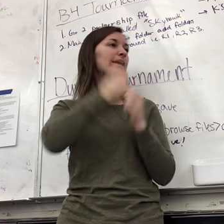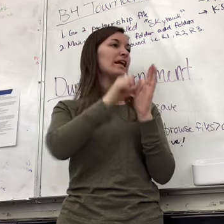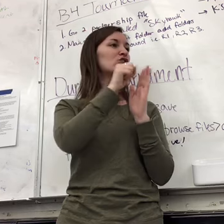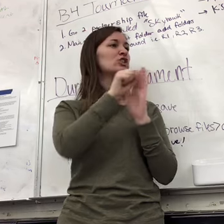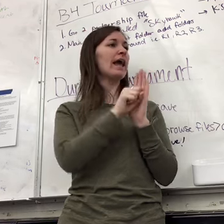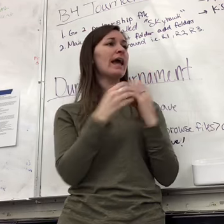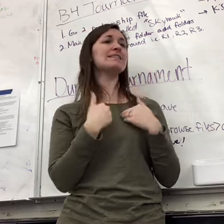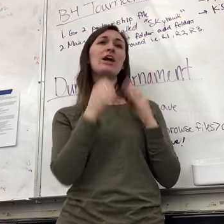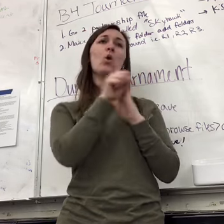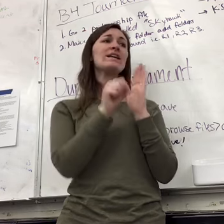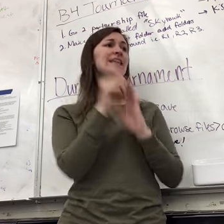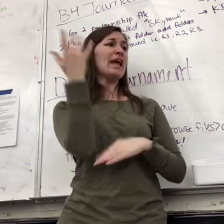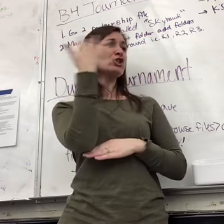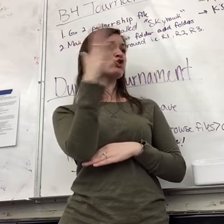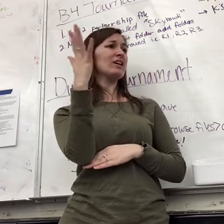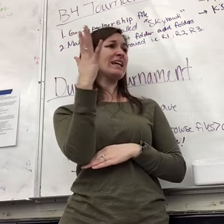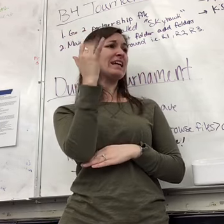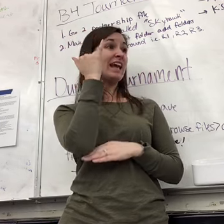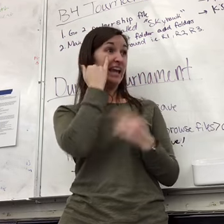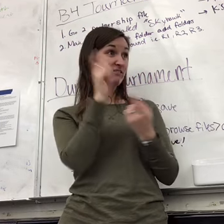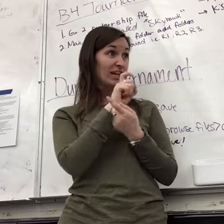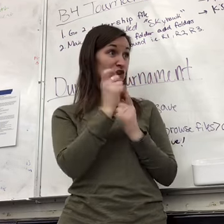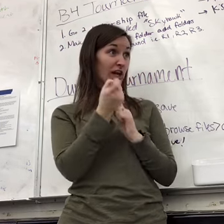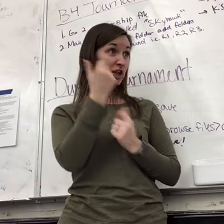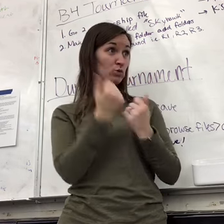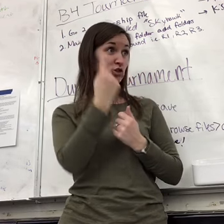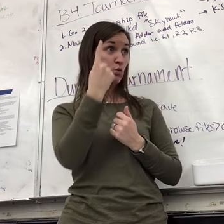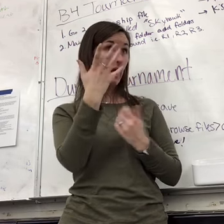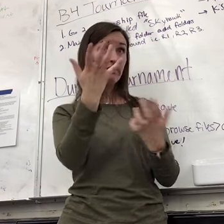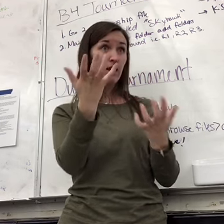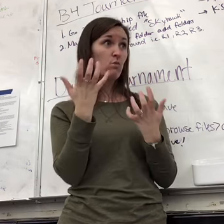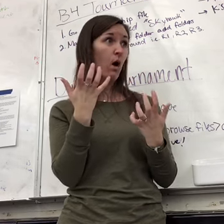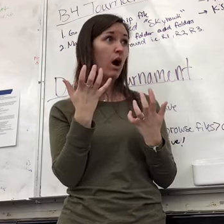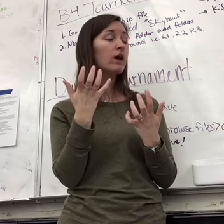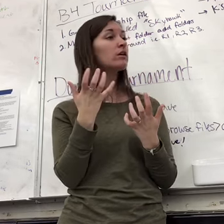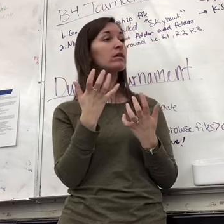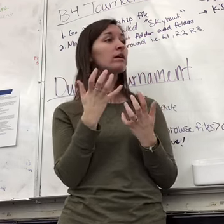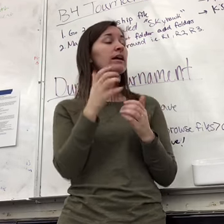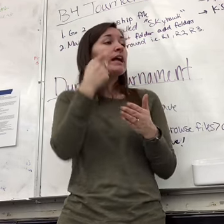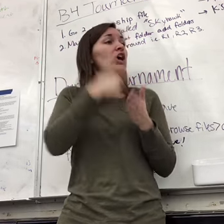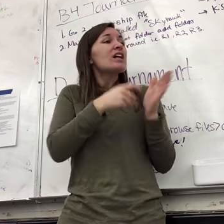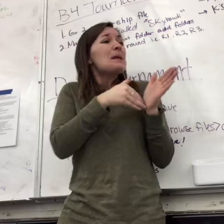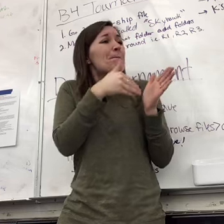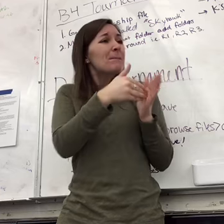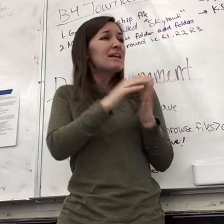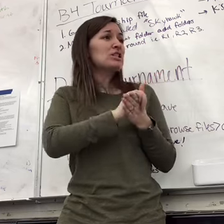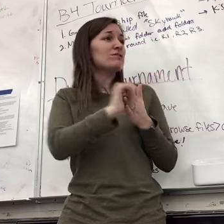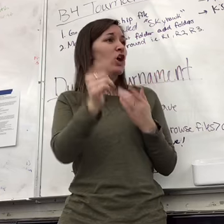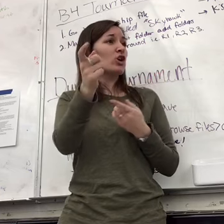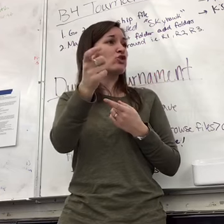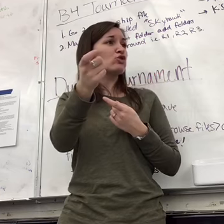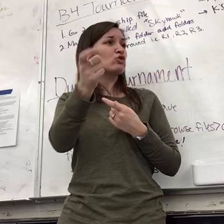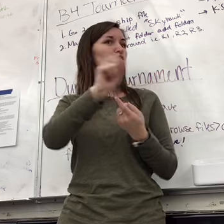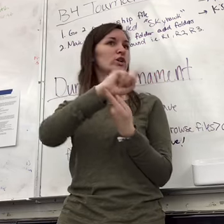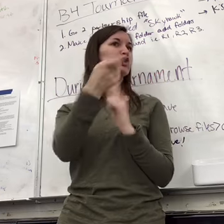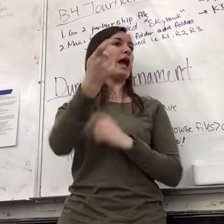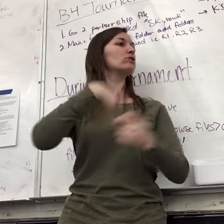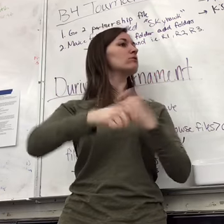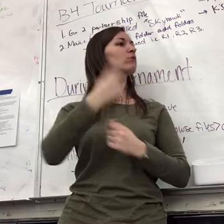$15 million to change all of the pamphlets that said the state tree and the stuff at the state capitol, to change